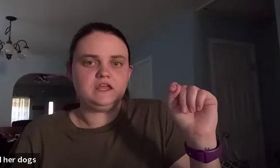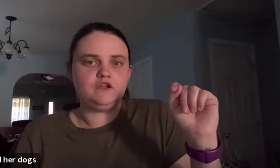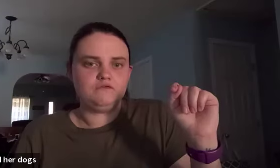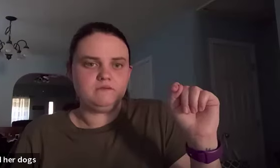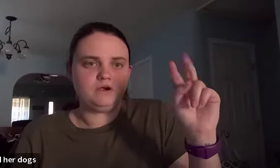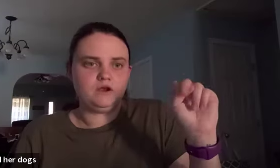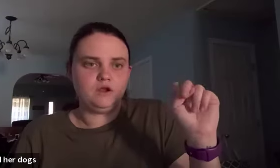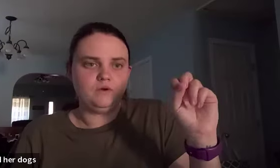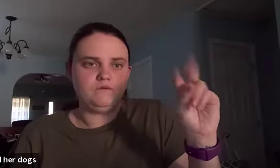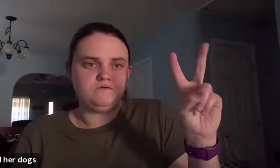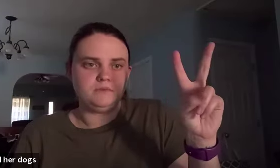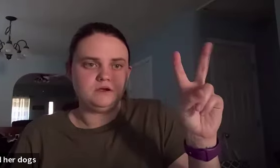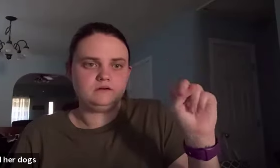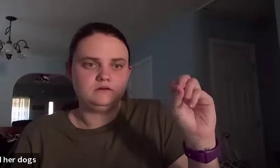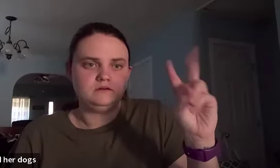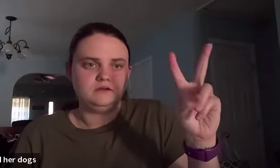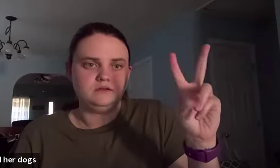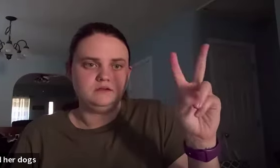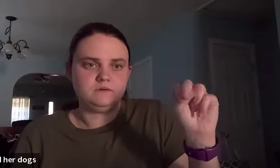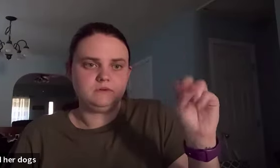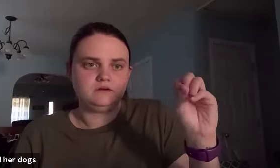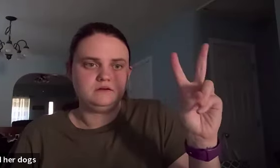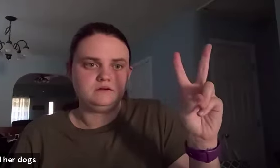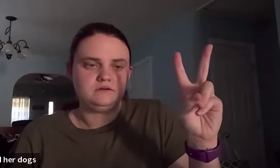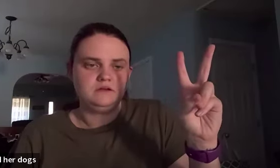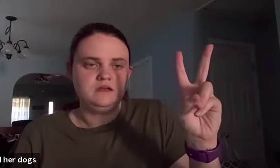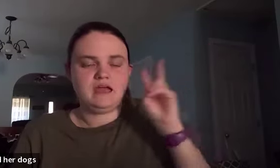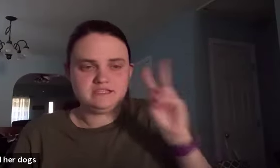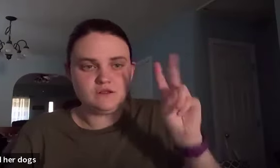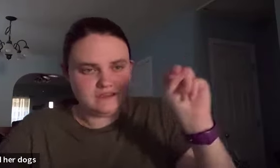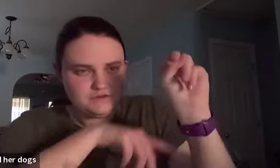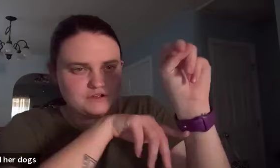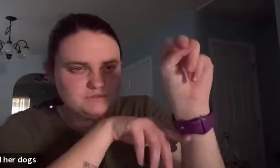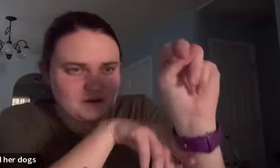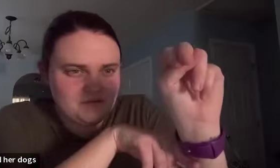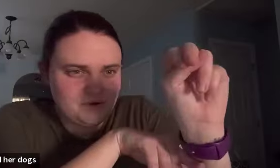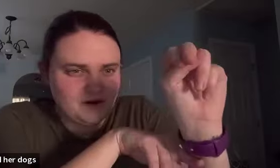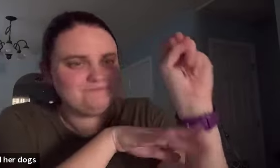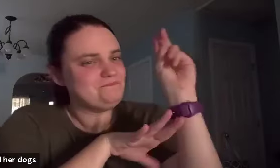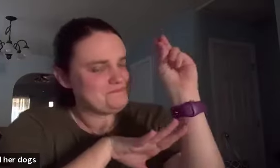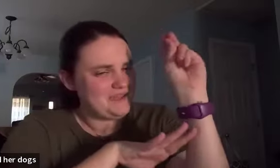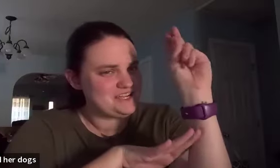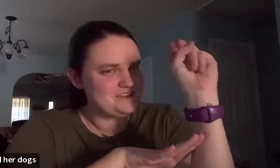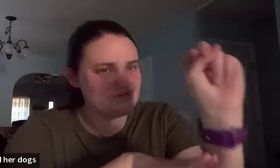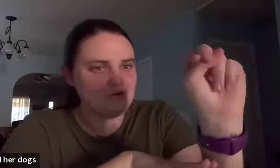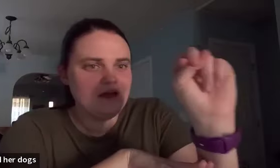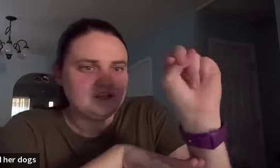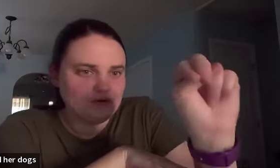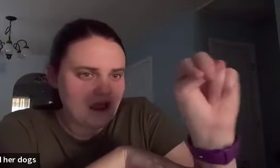then November, November, November. And so, like, if you notice with November, which I think is cool, you're